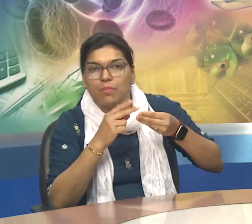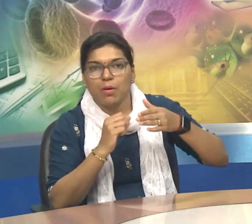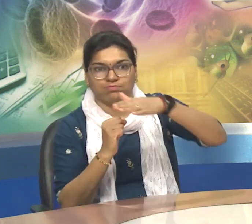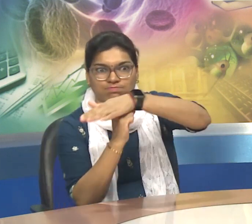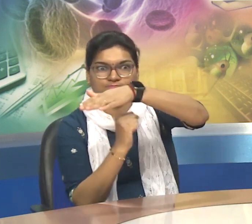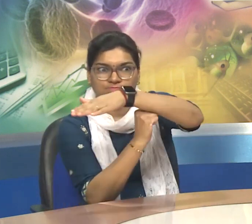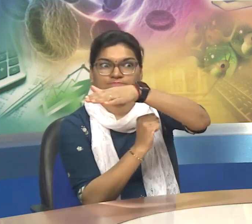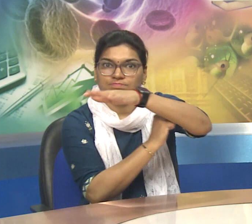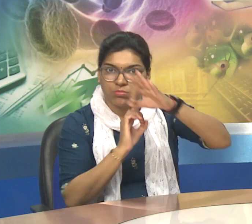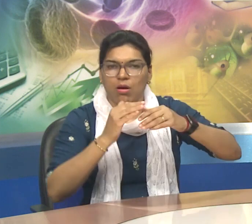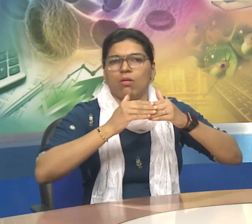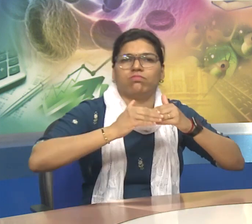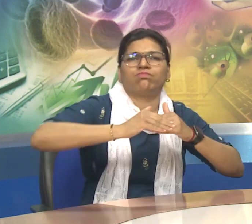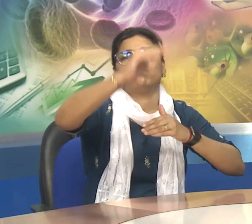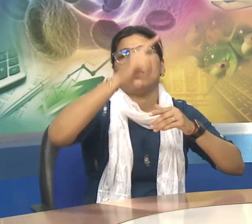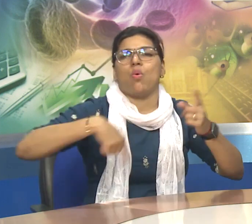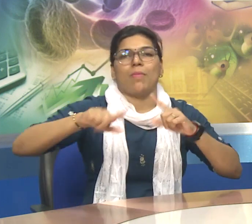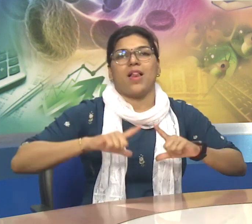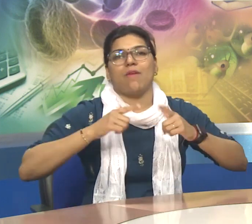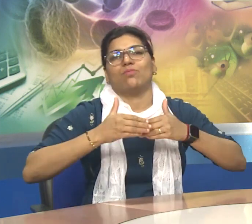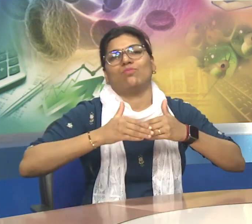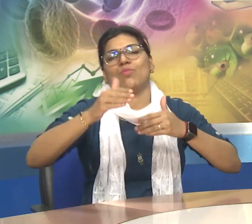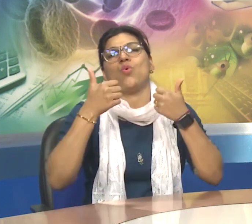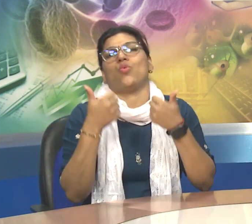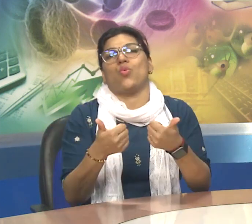such as equality, etc.